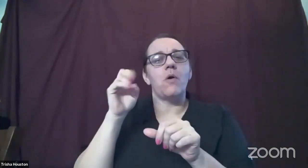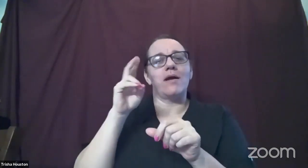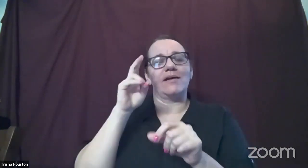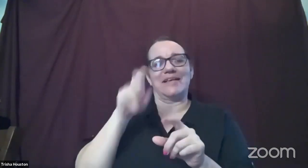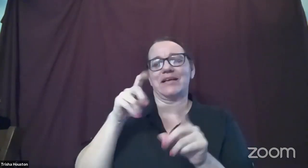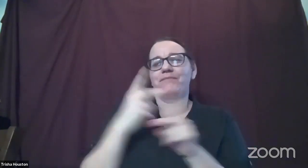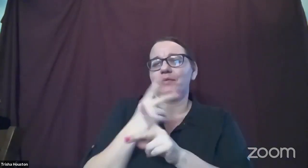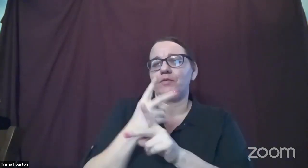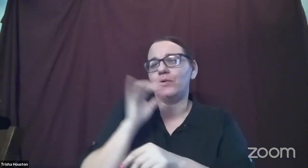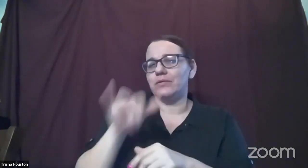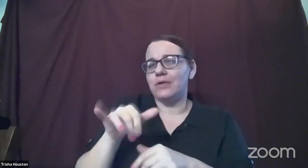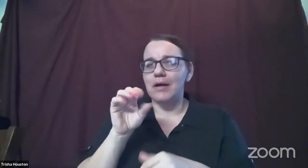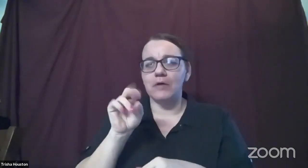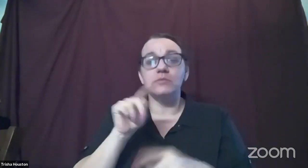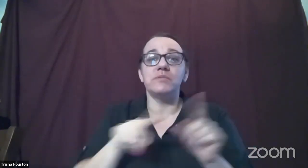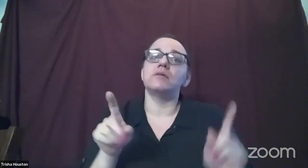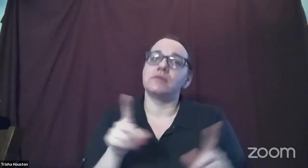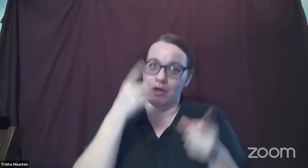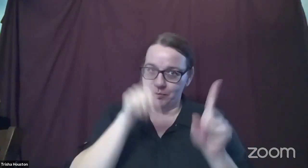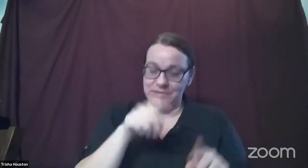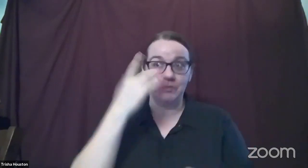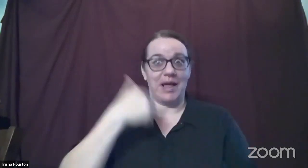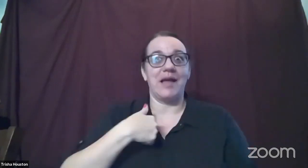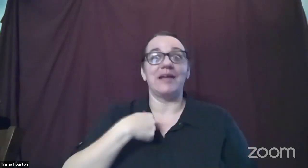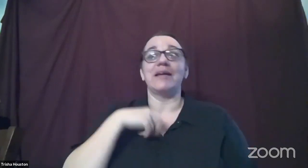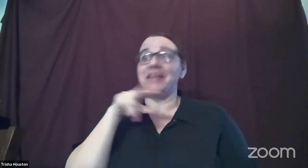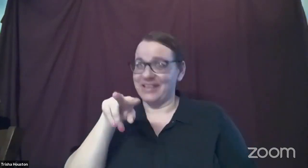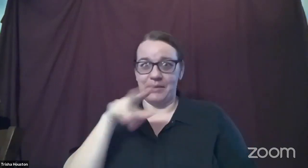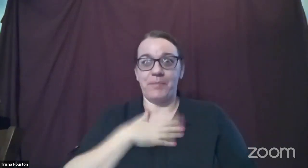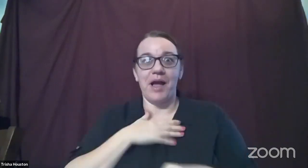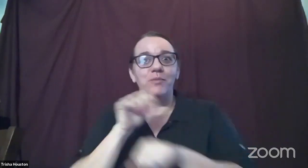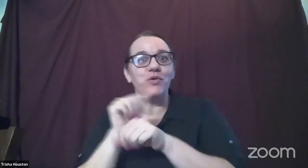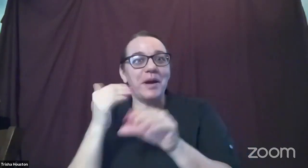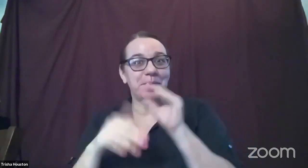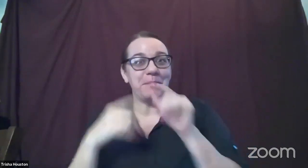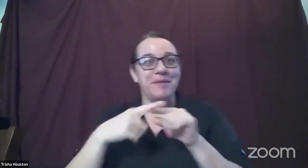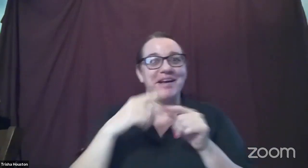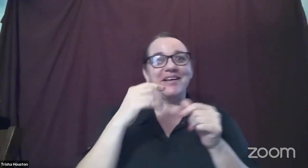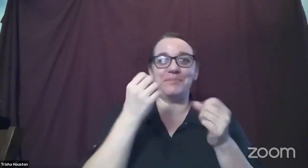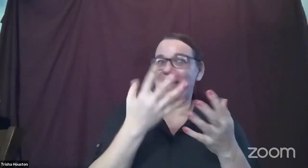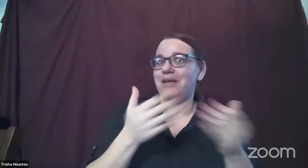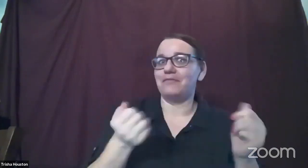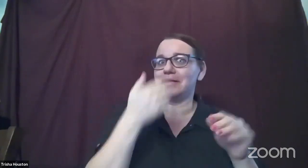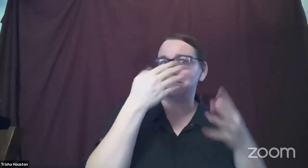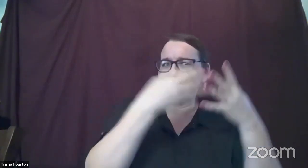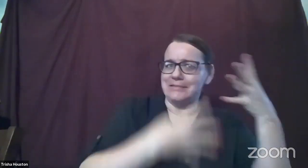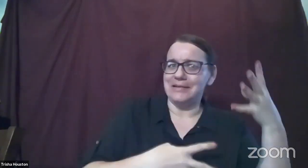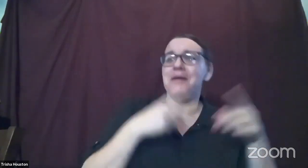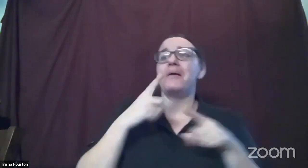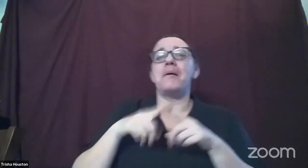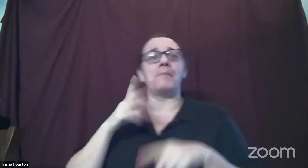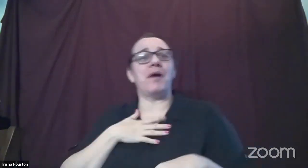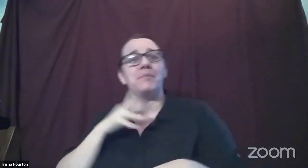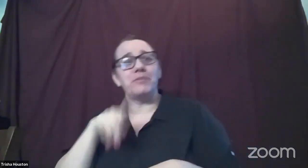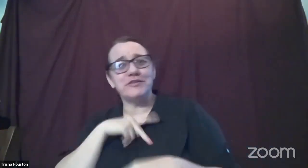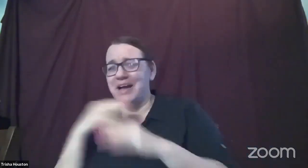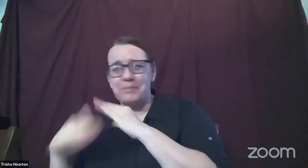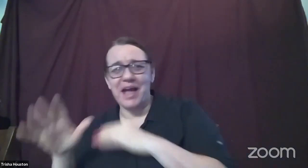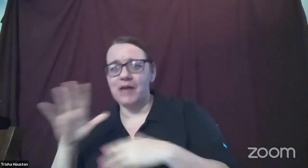the in terms of our future, I may not always be on the board, so I want people to be able to access